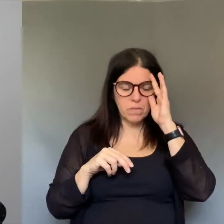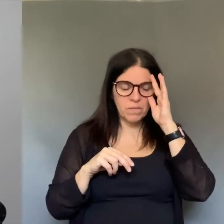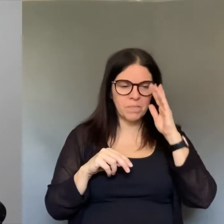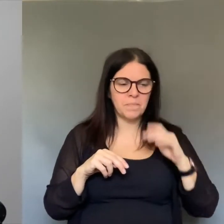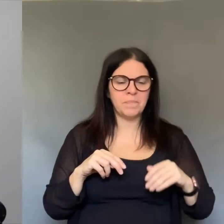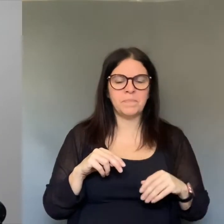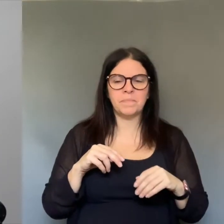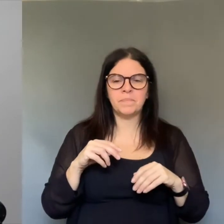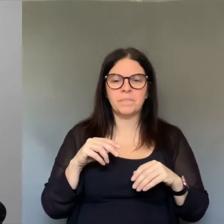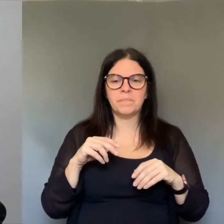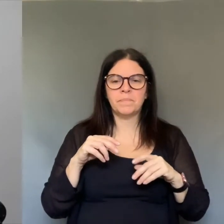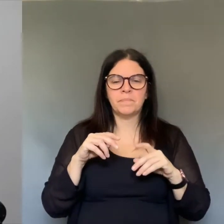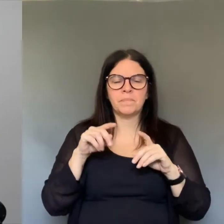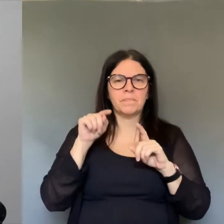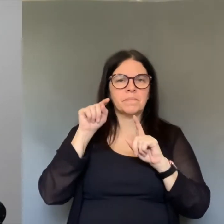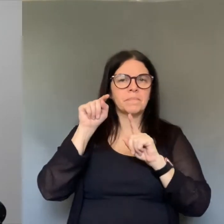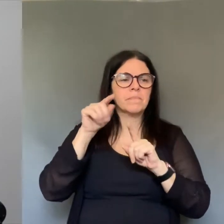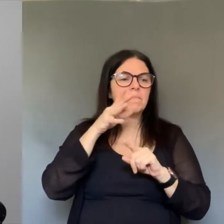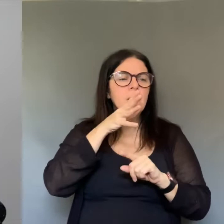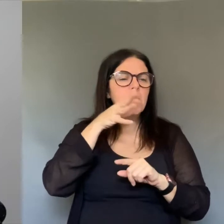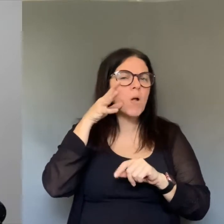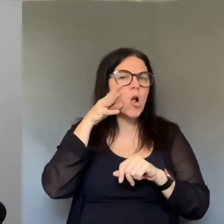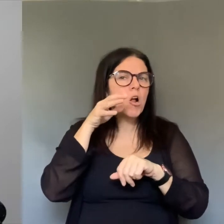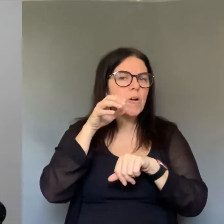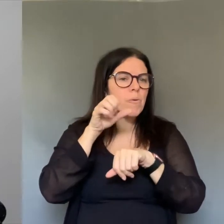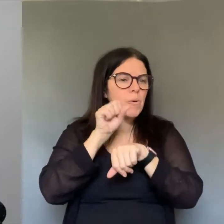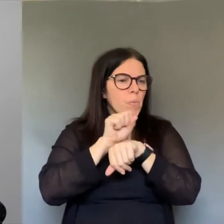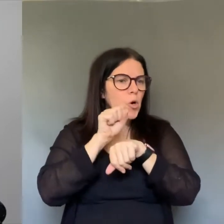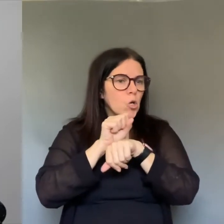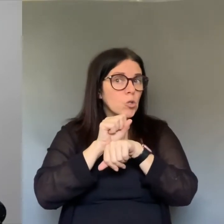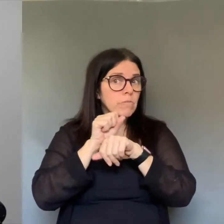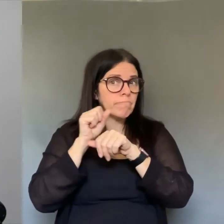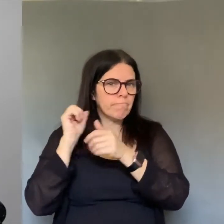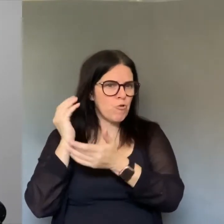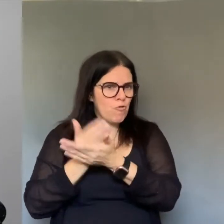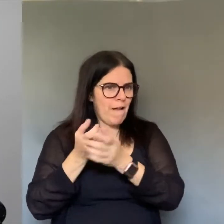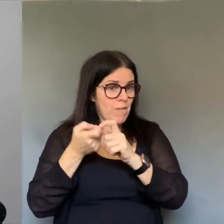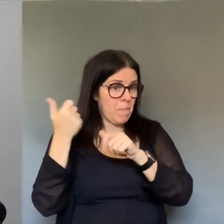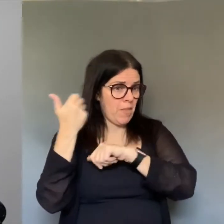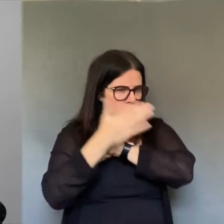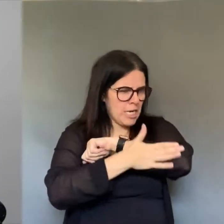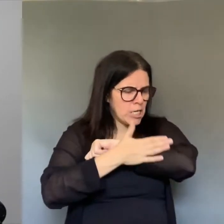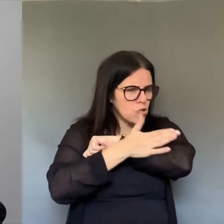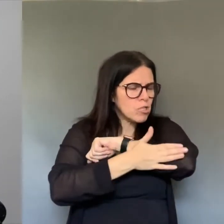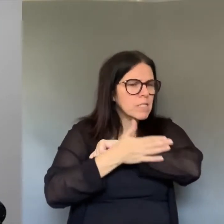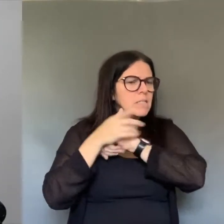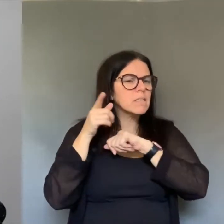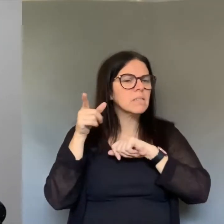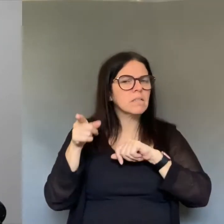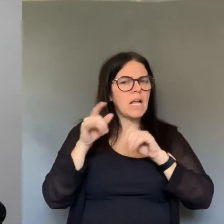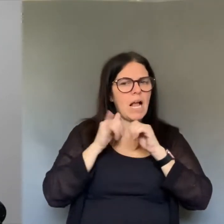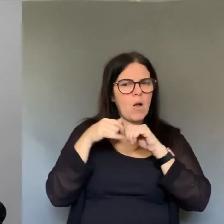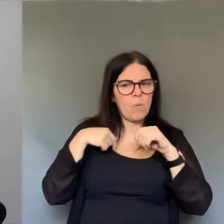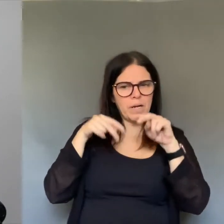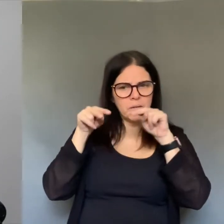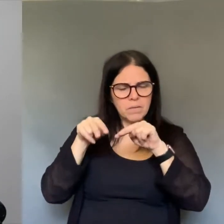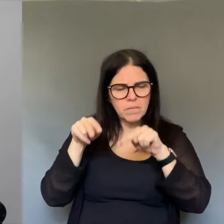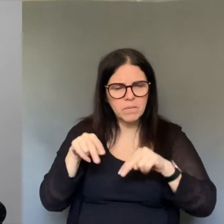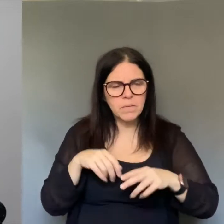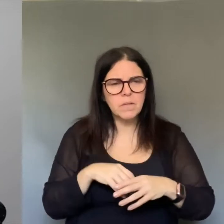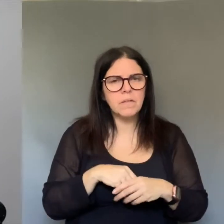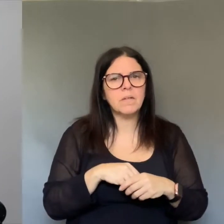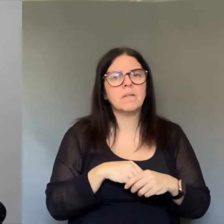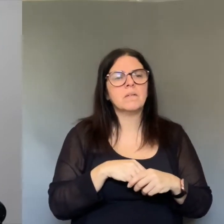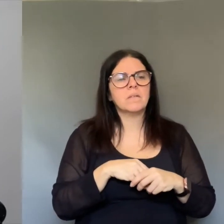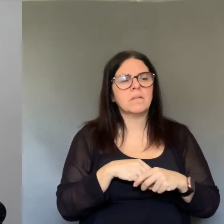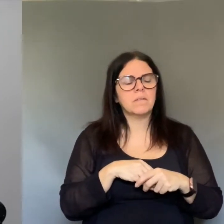No, thanks. CTV? Actually, yeah, I got one here. I'm asking about the monitoring and the testing of migrant workers. How's that?